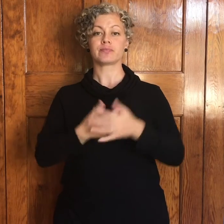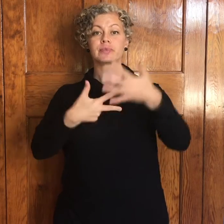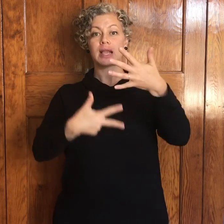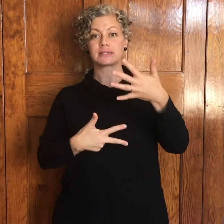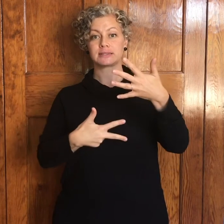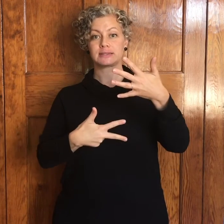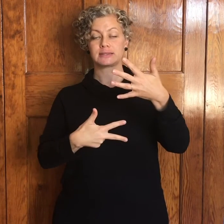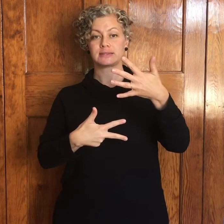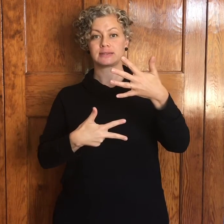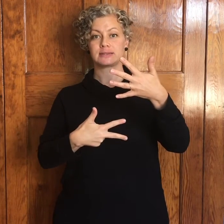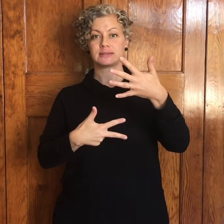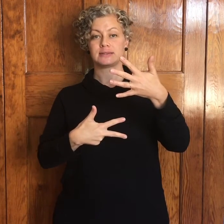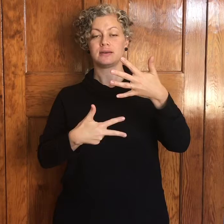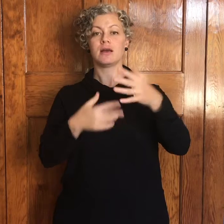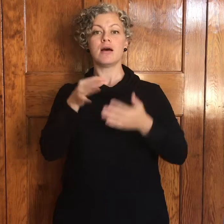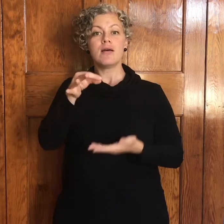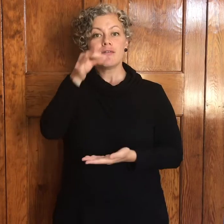pressed flowers.